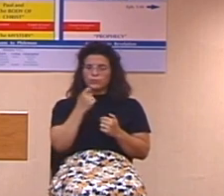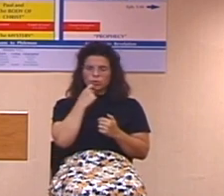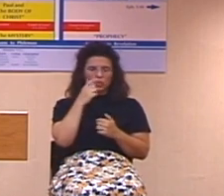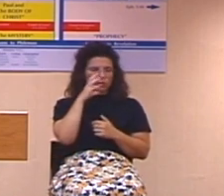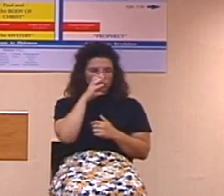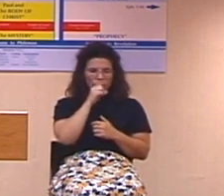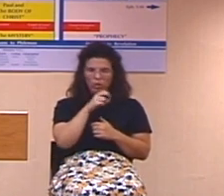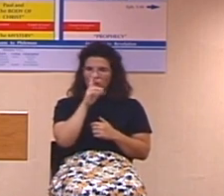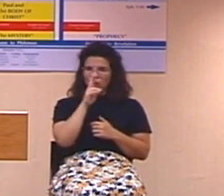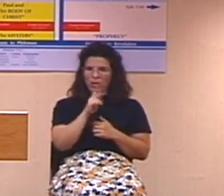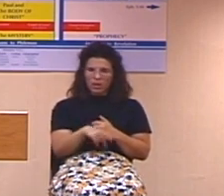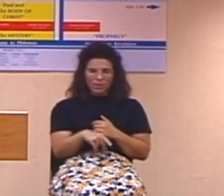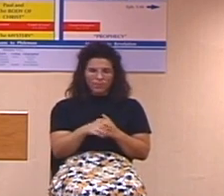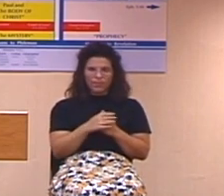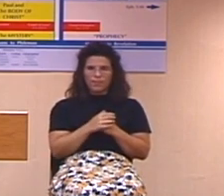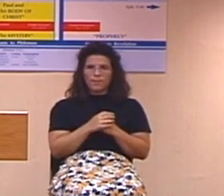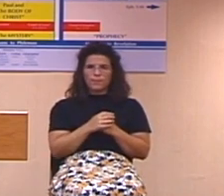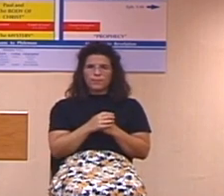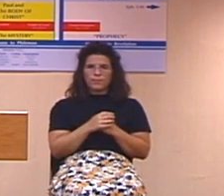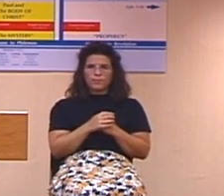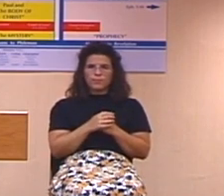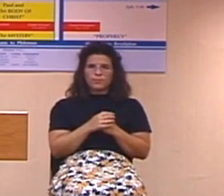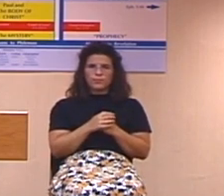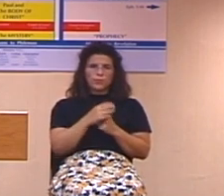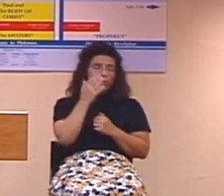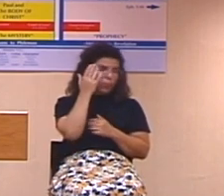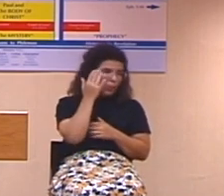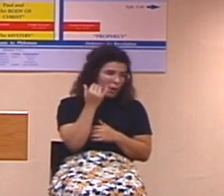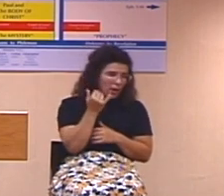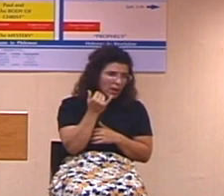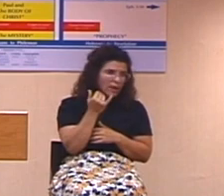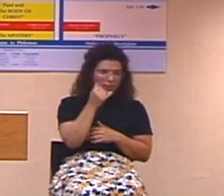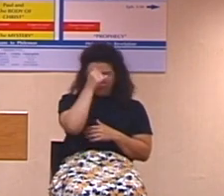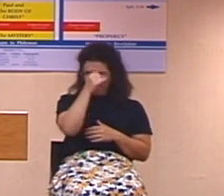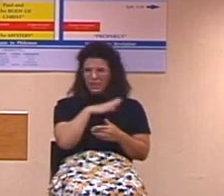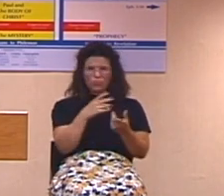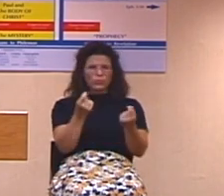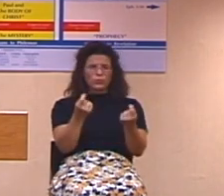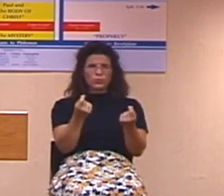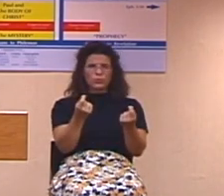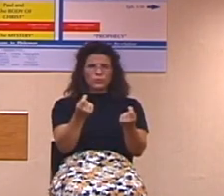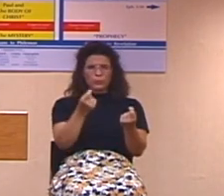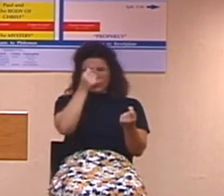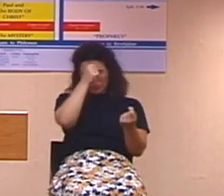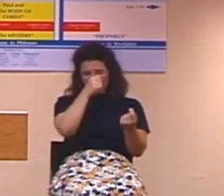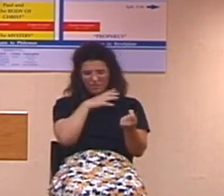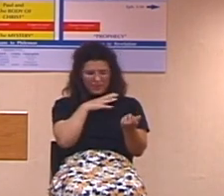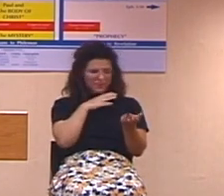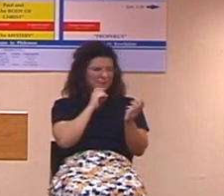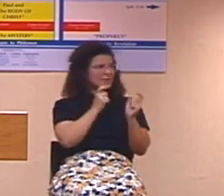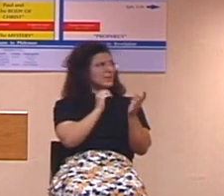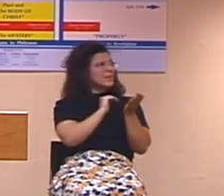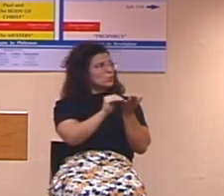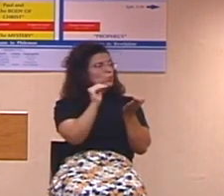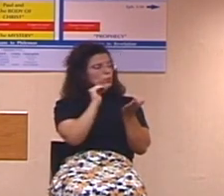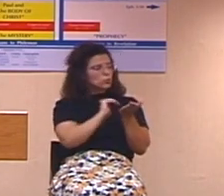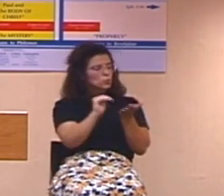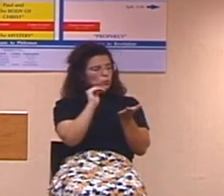Just shut up. Why? Because what's man done? Man's been throwing excuses, hasn't he?